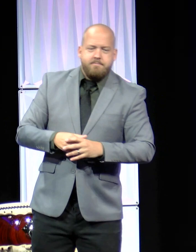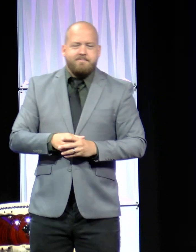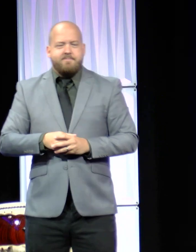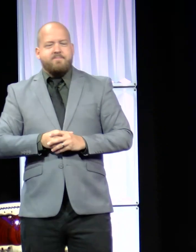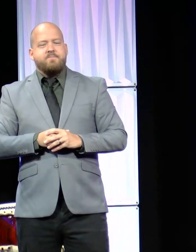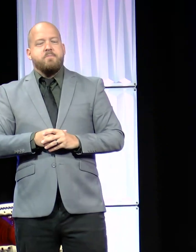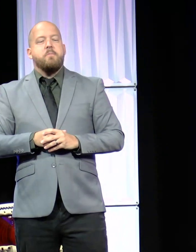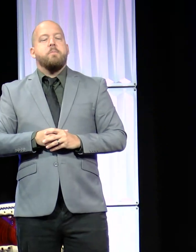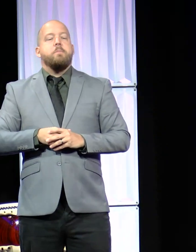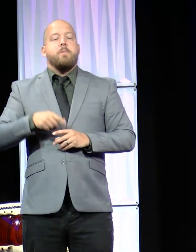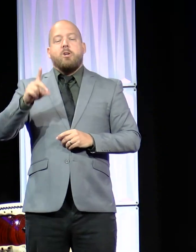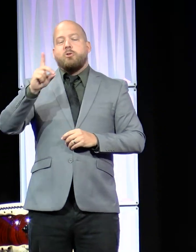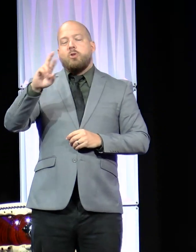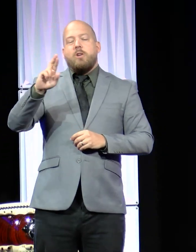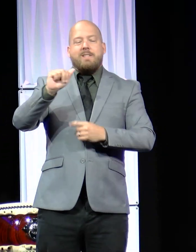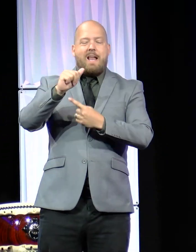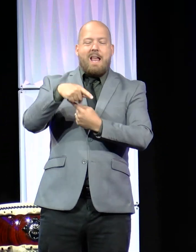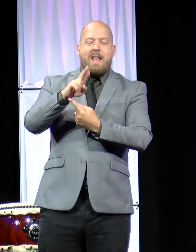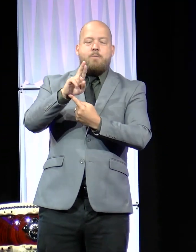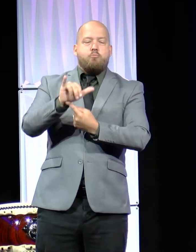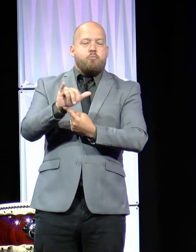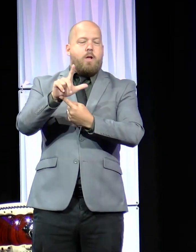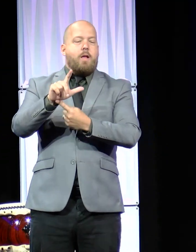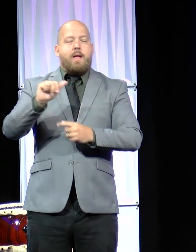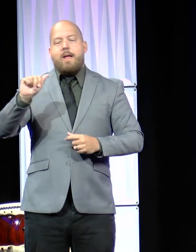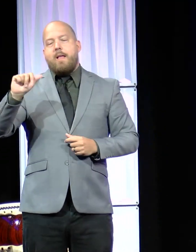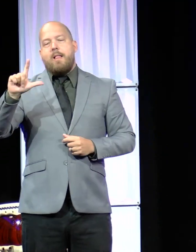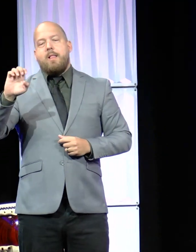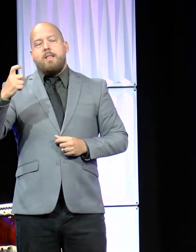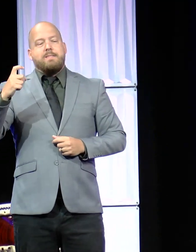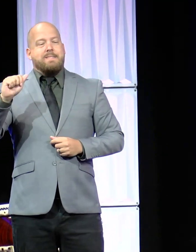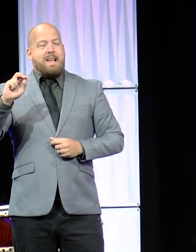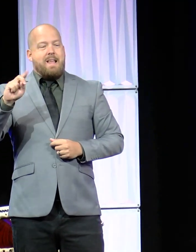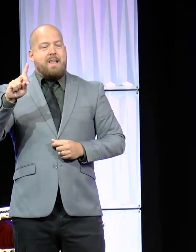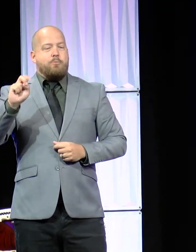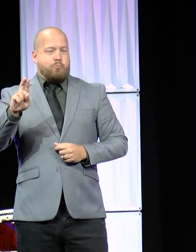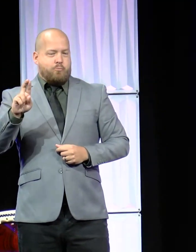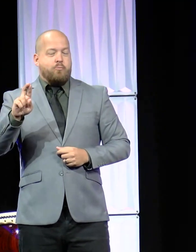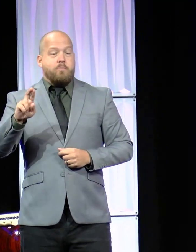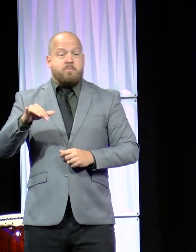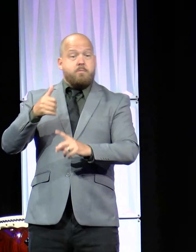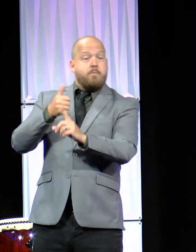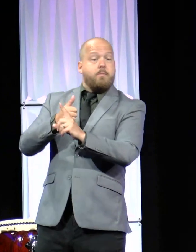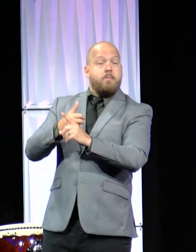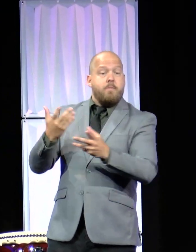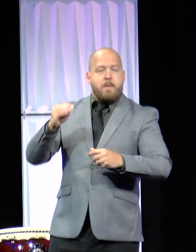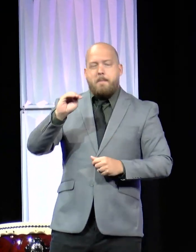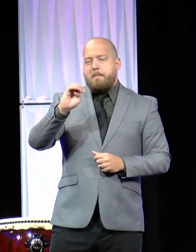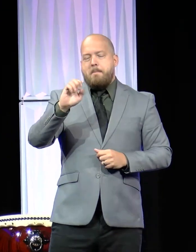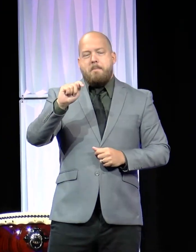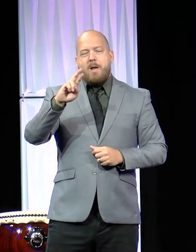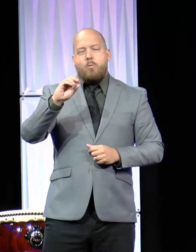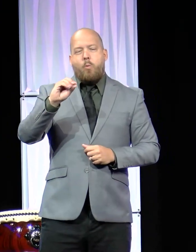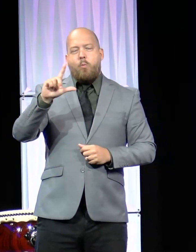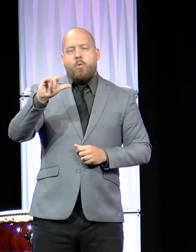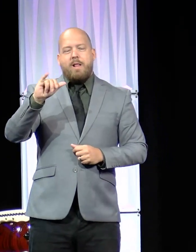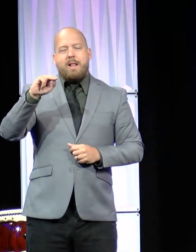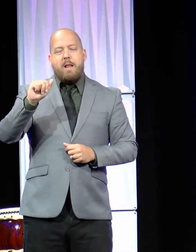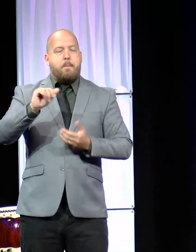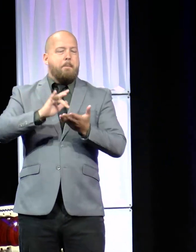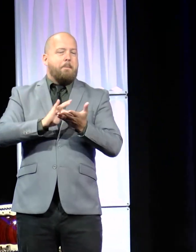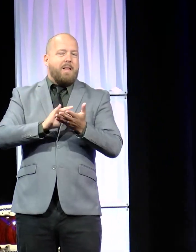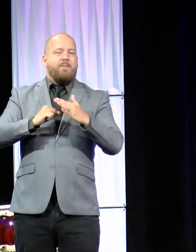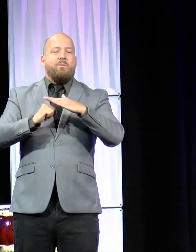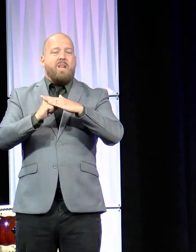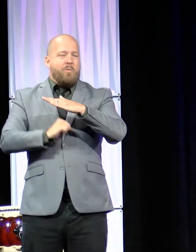Alexander. Dr. Alexander is the Metrolina Medical Foundation Distinguished Scholar in